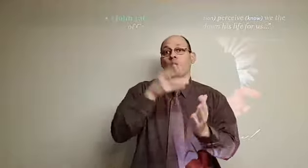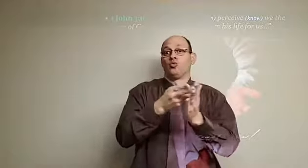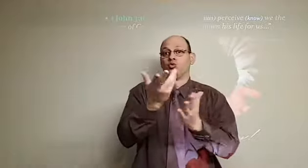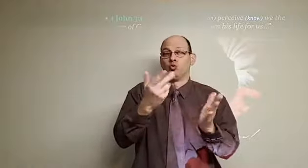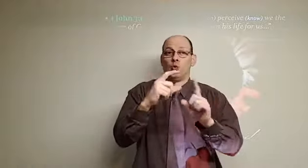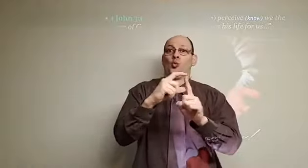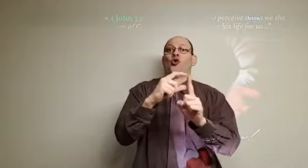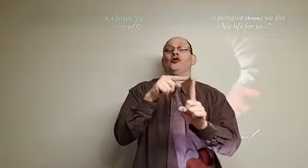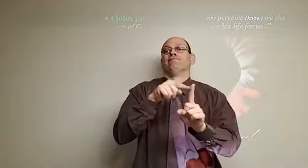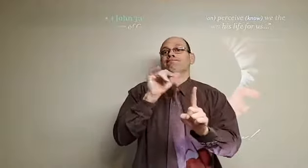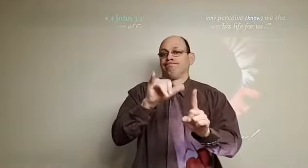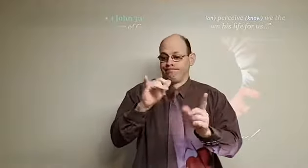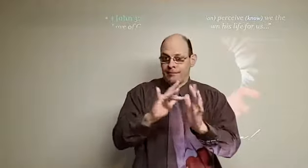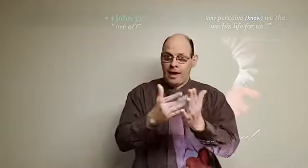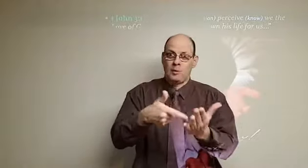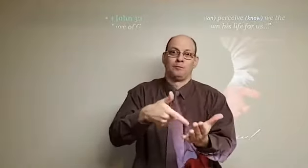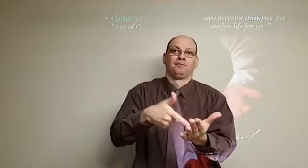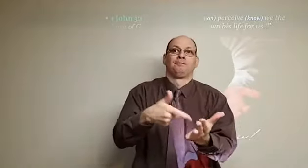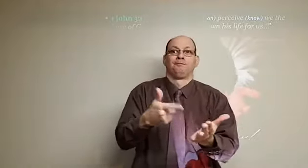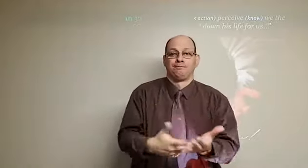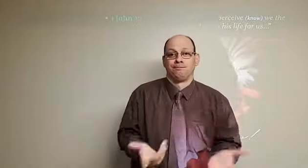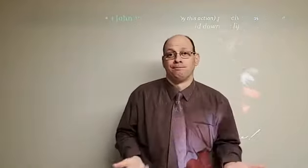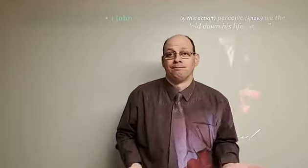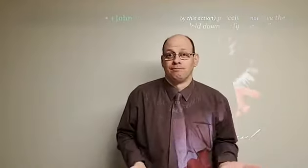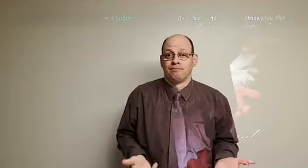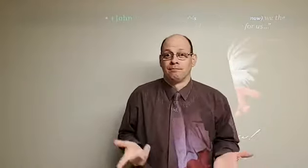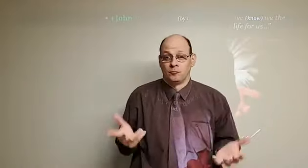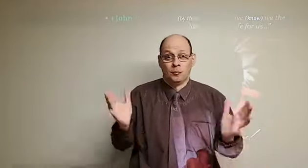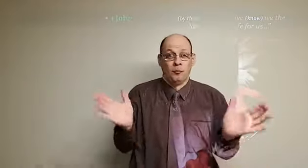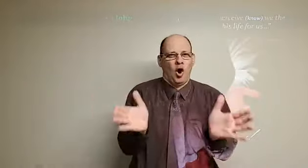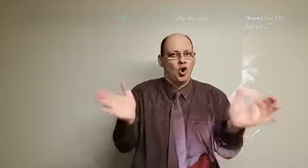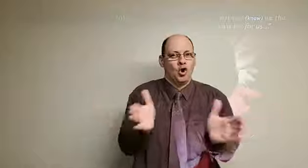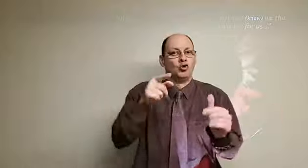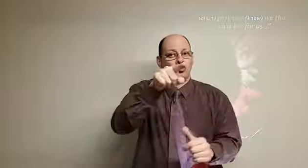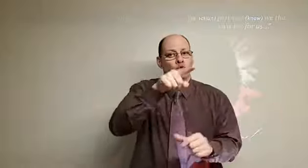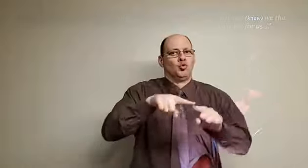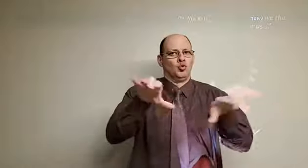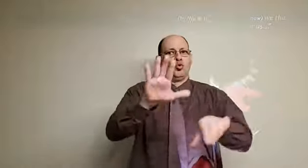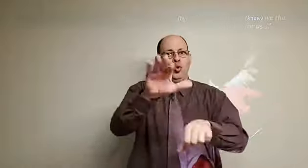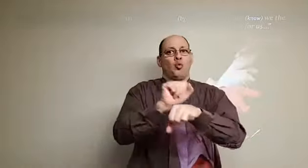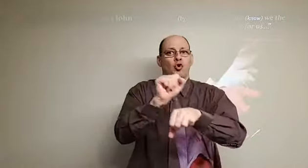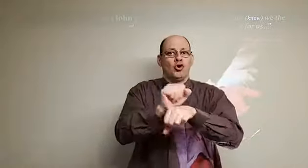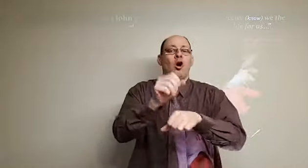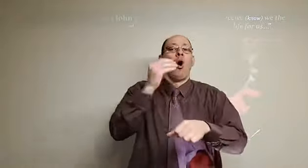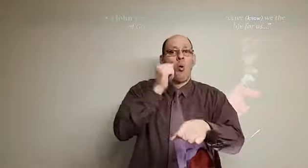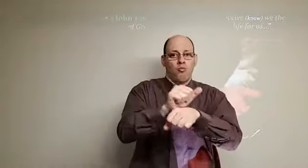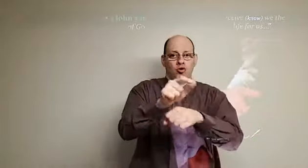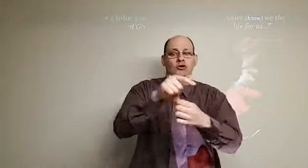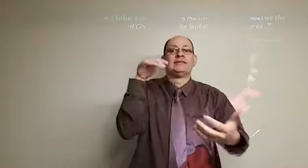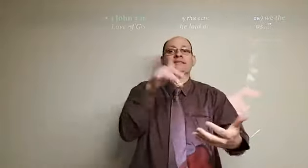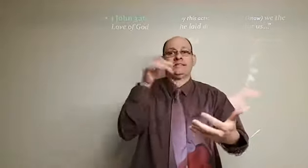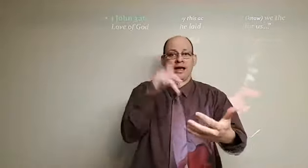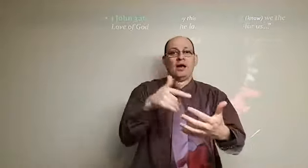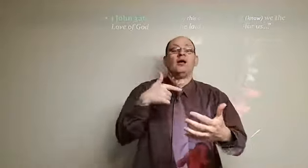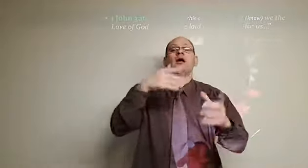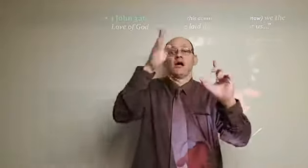truth the way and the life he is the word and it is here today and I encourage you to get in there and study